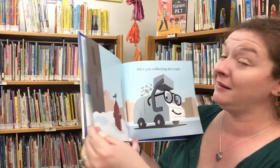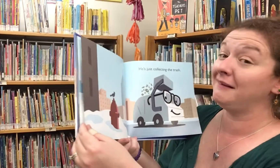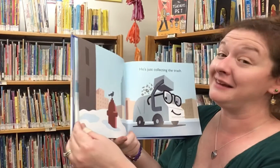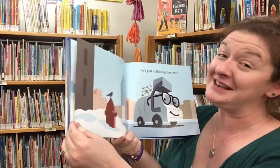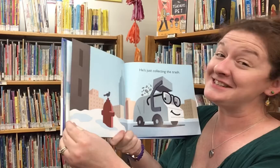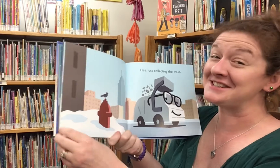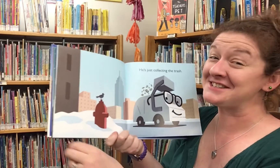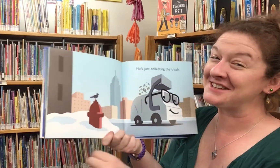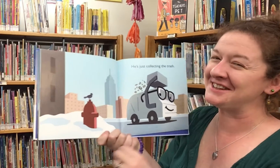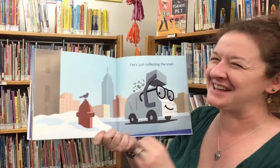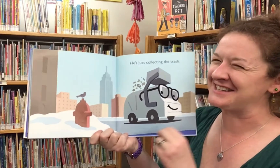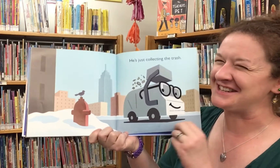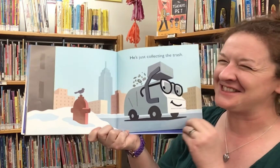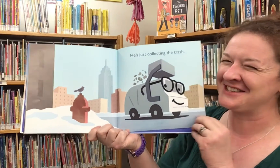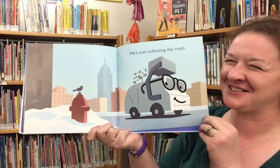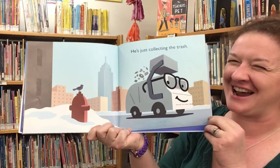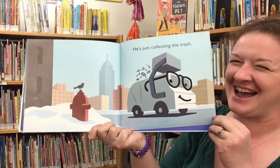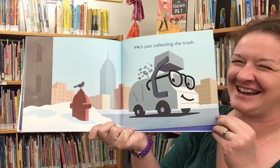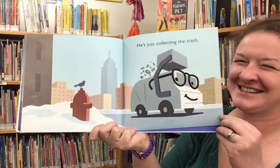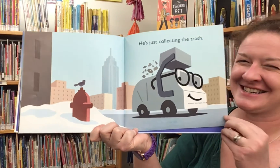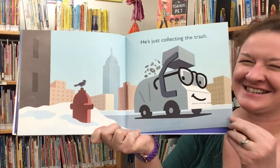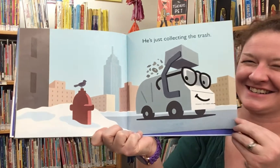Oh, he's just collecting the trash.